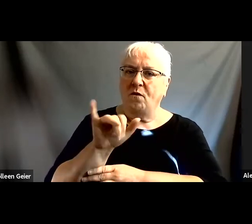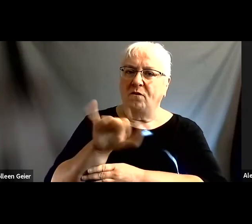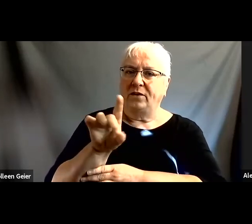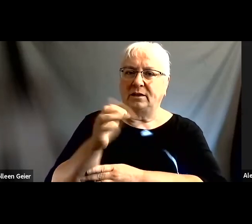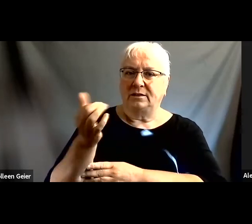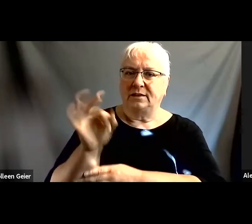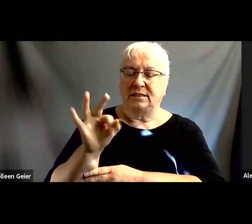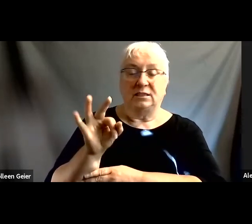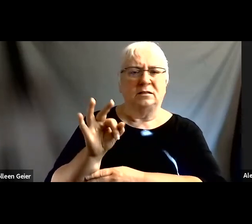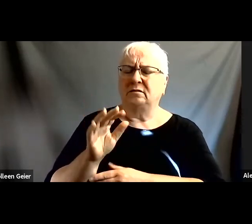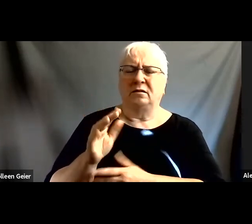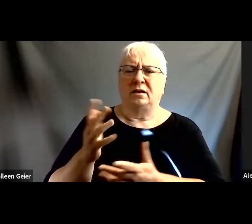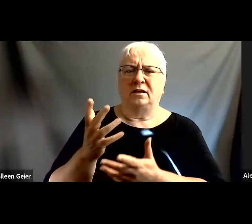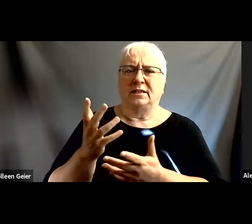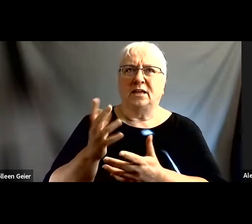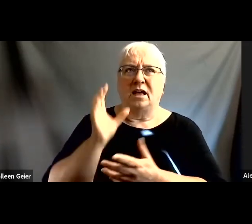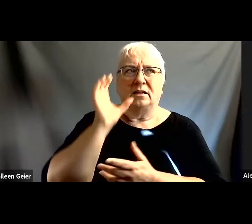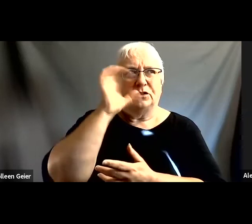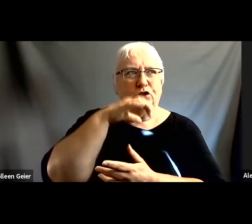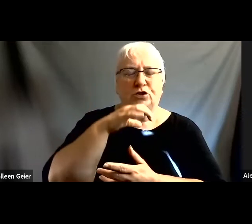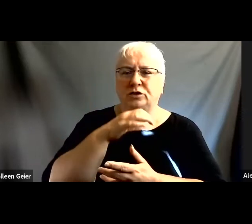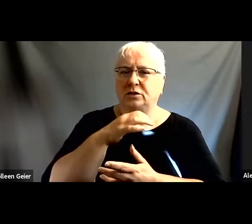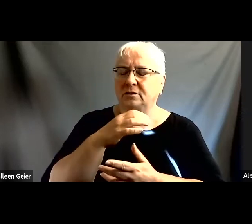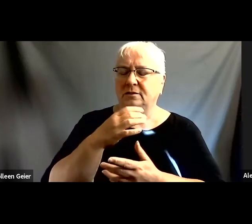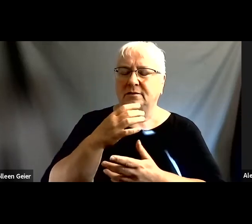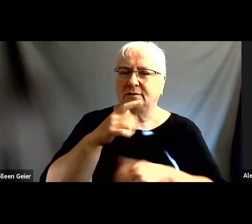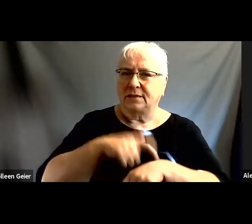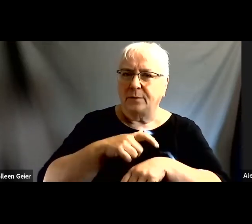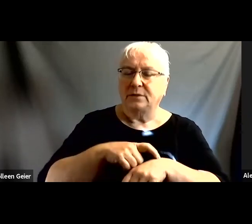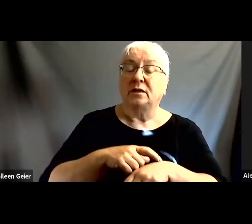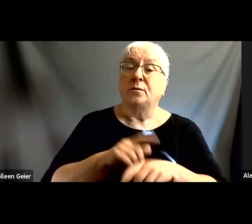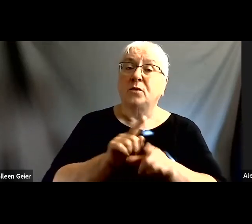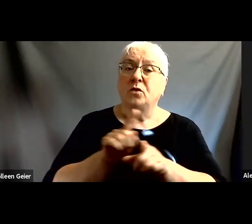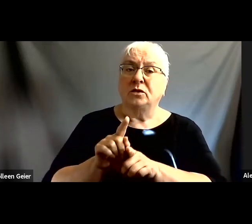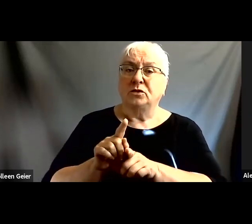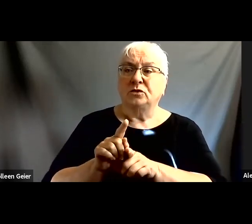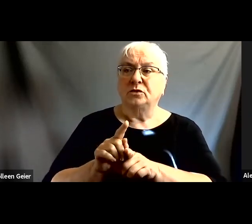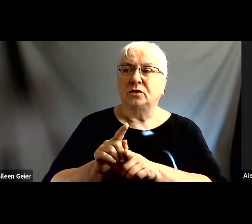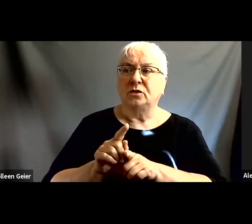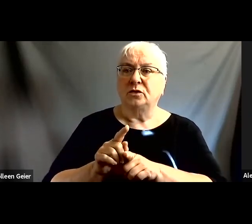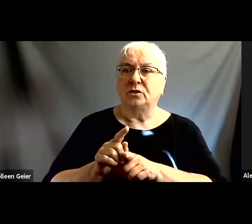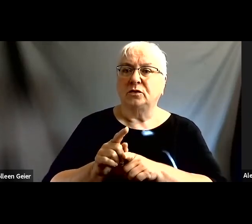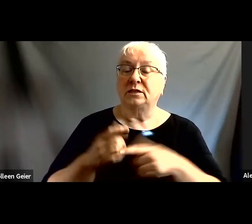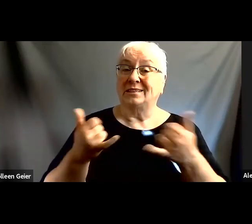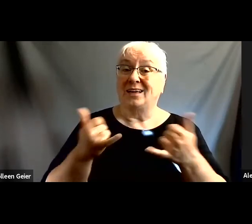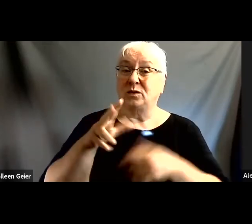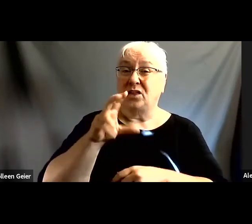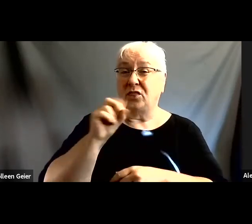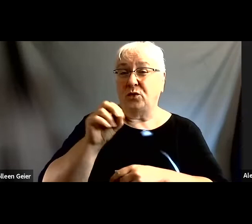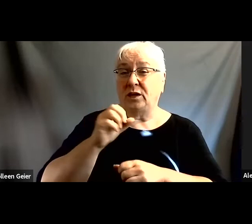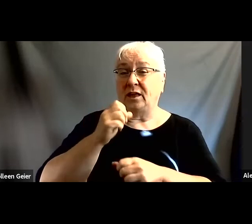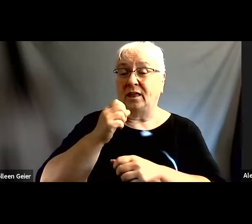in unprecedented times, but also in the backdrop, against the backdrop in the United States of the 30th anniversary of